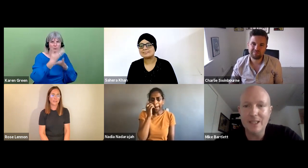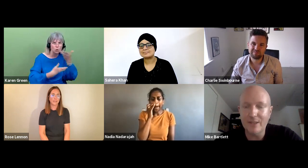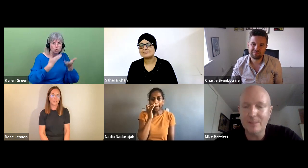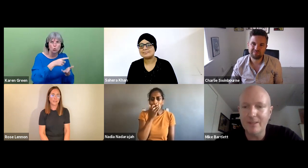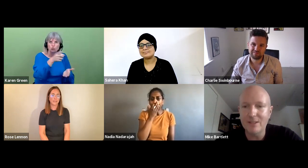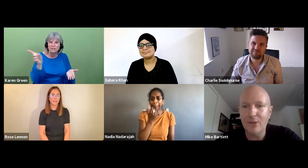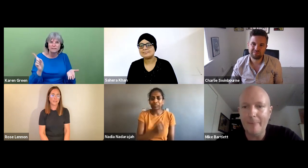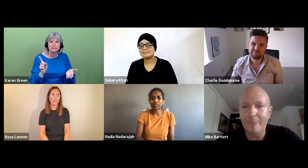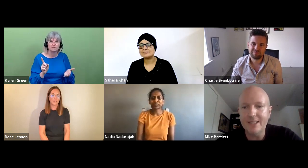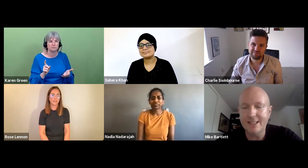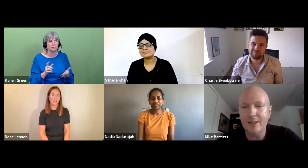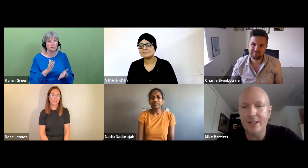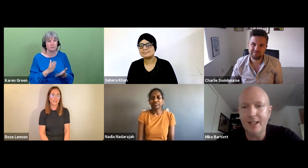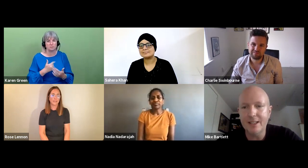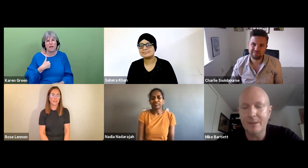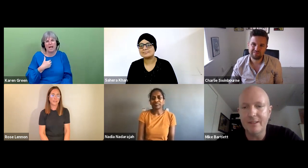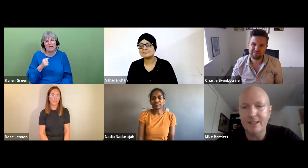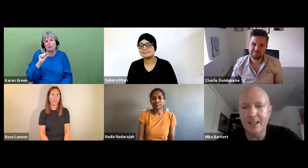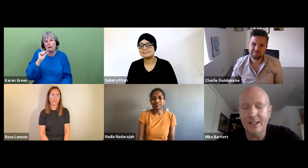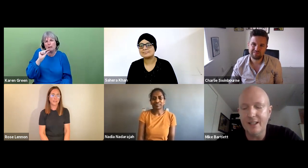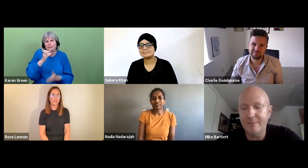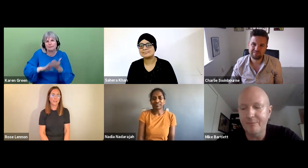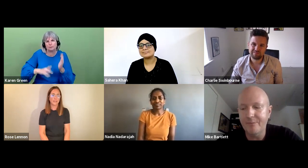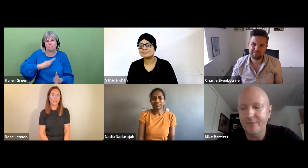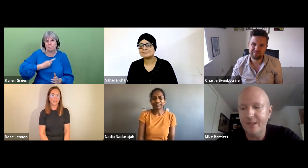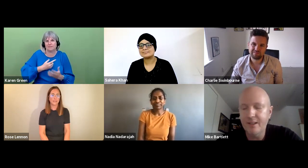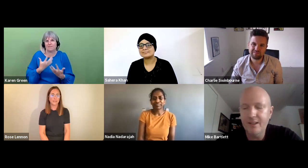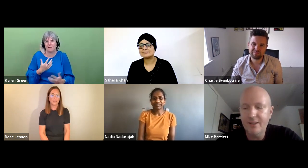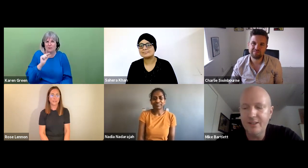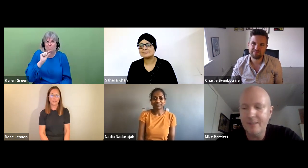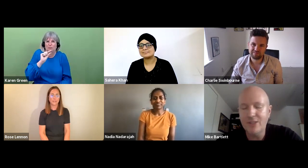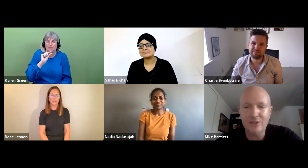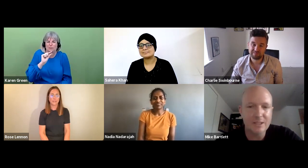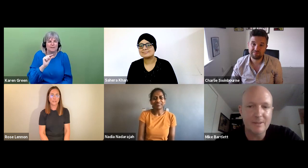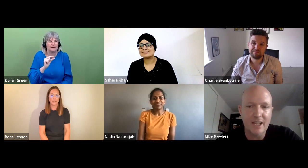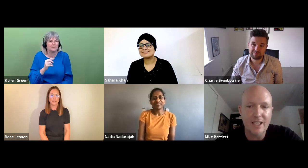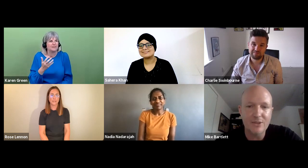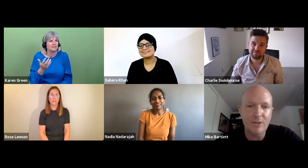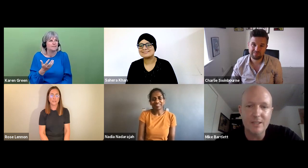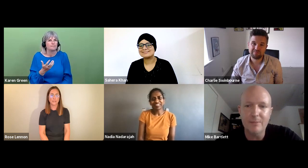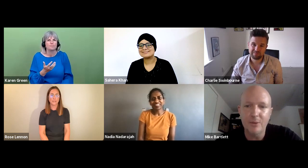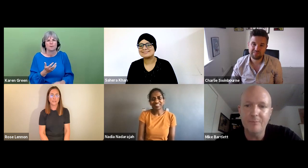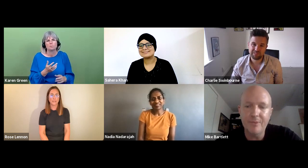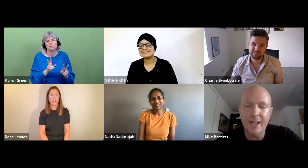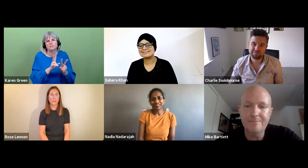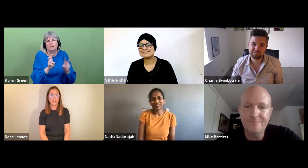of experience of that means it's an experience, a subject or an experience that I'd love to write about more. Yeah.